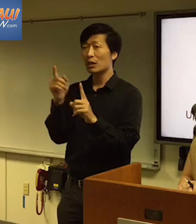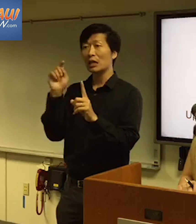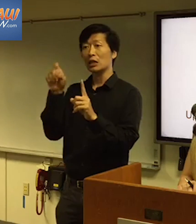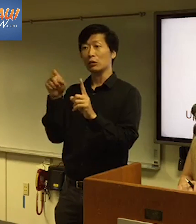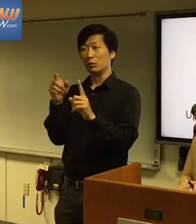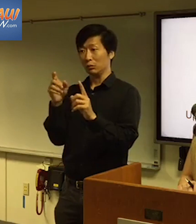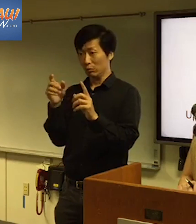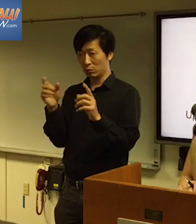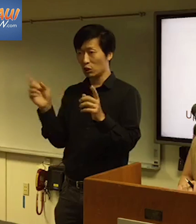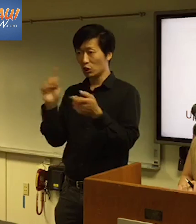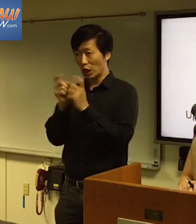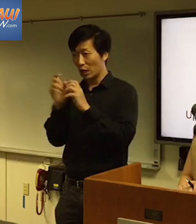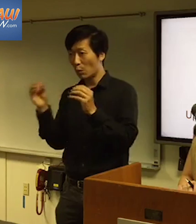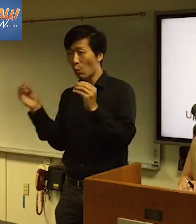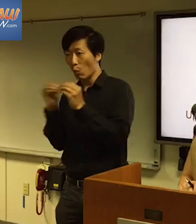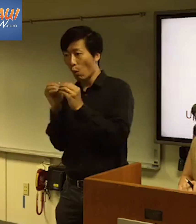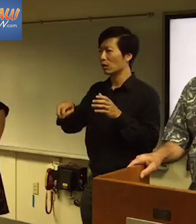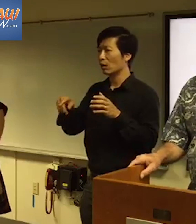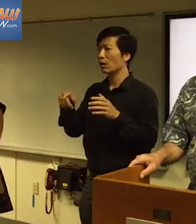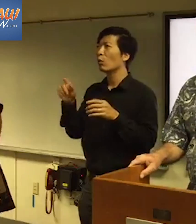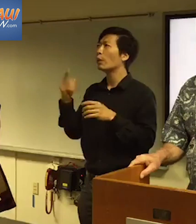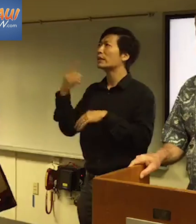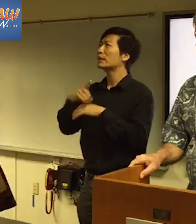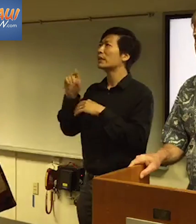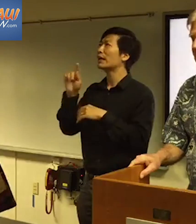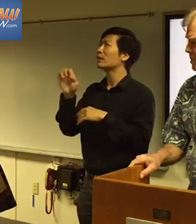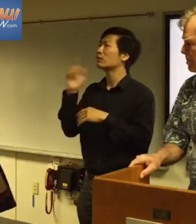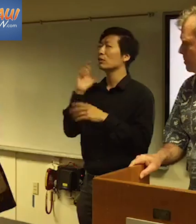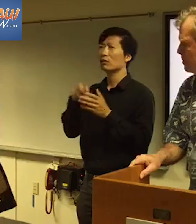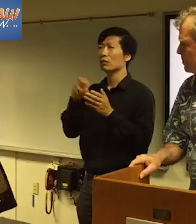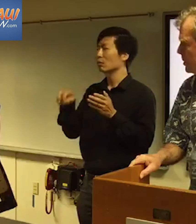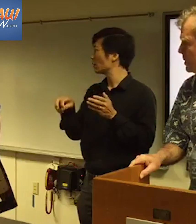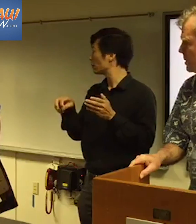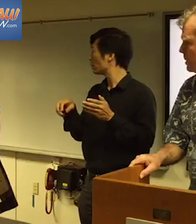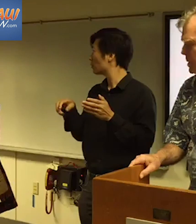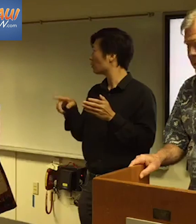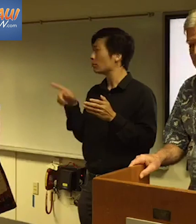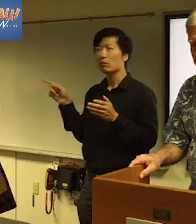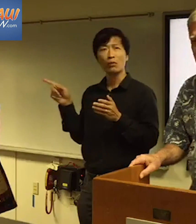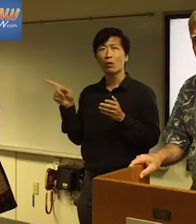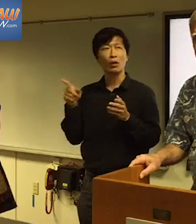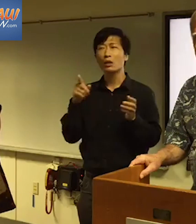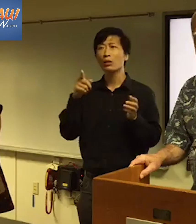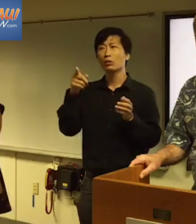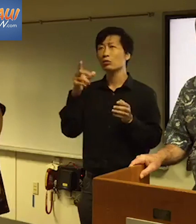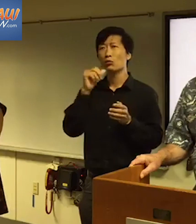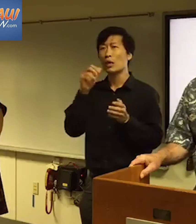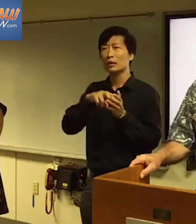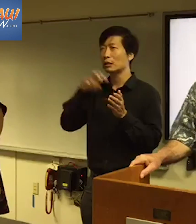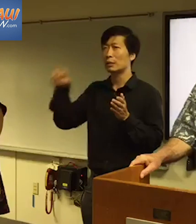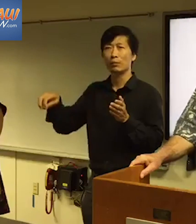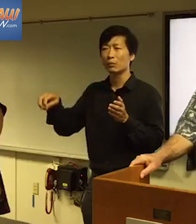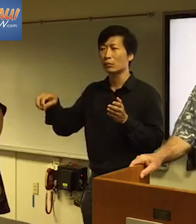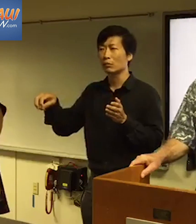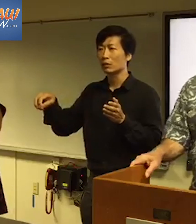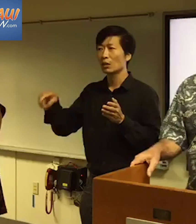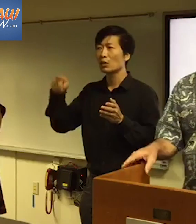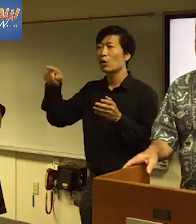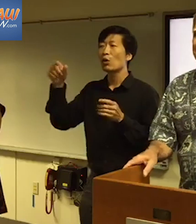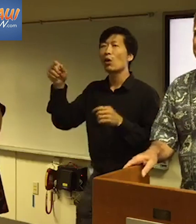and identify those for testing. You know, we would be looking at a broader sentinel testing plan,